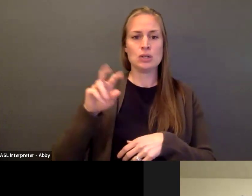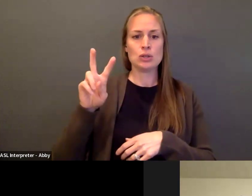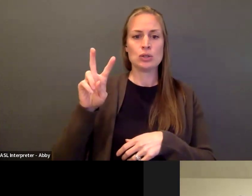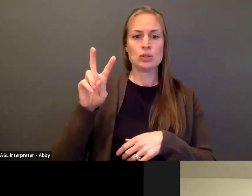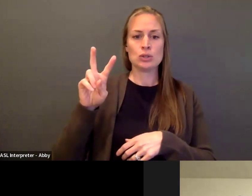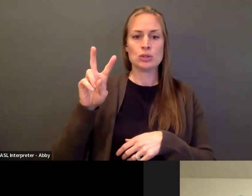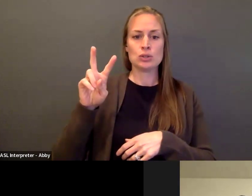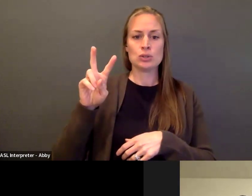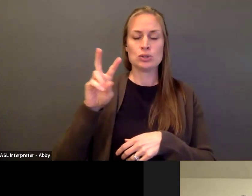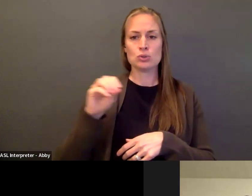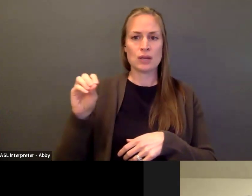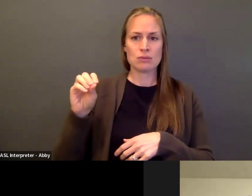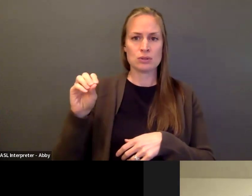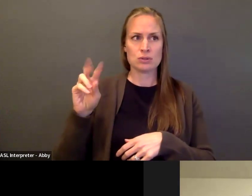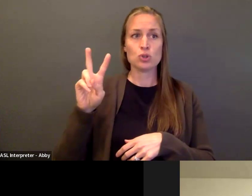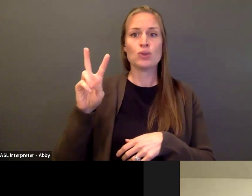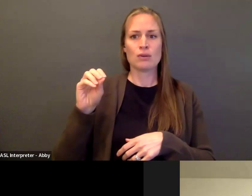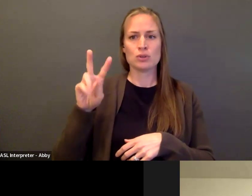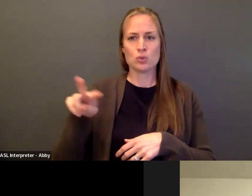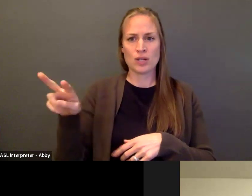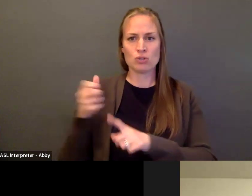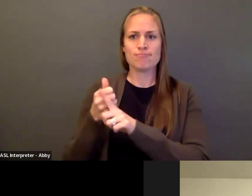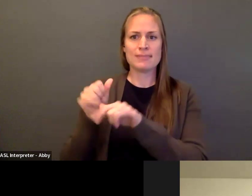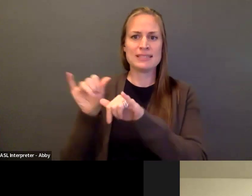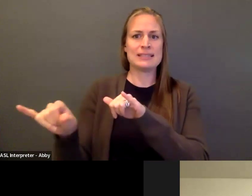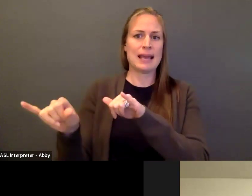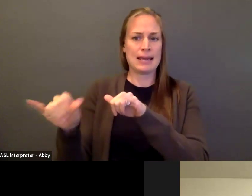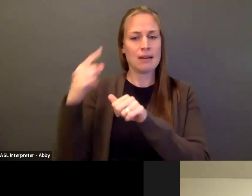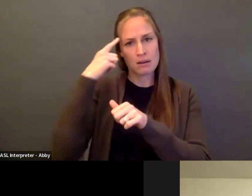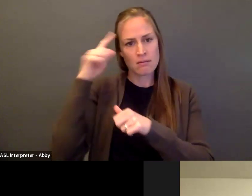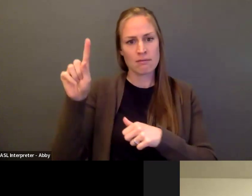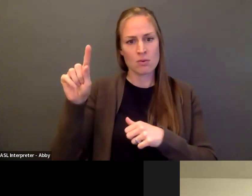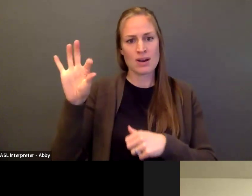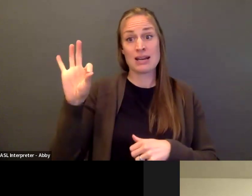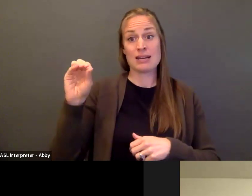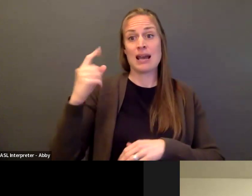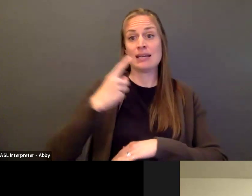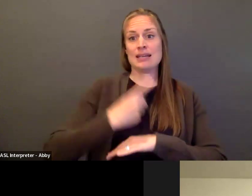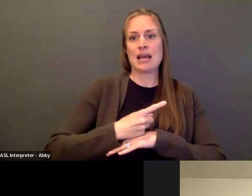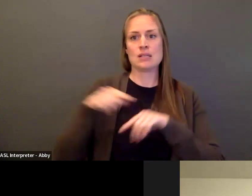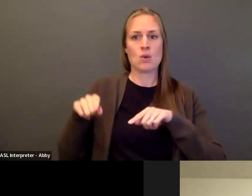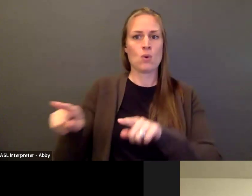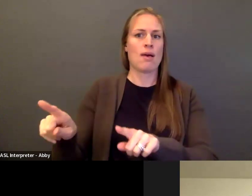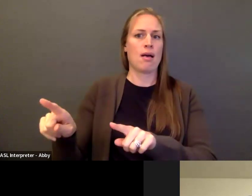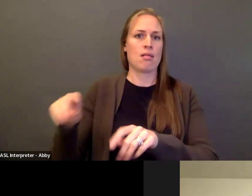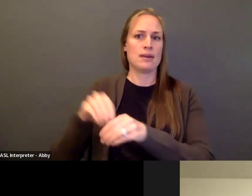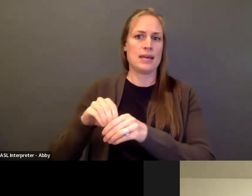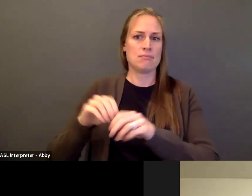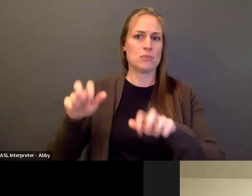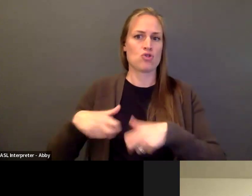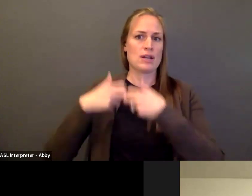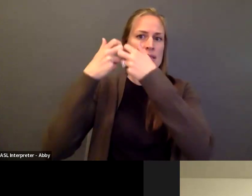And he stayed at IHS for 90 days while he was in crisis. And